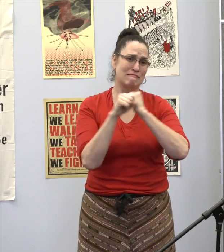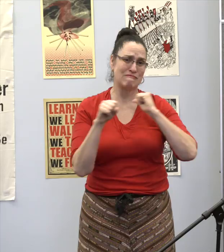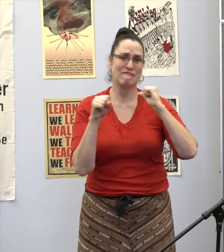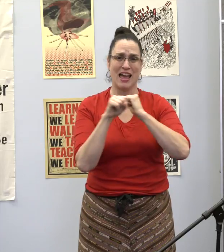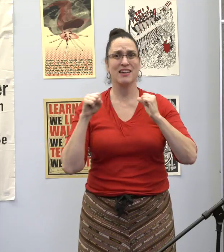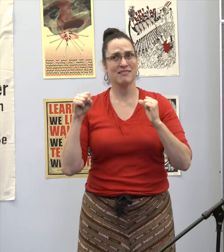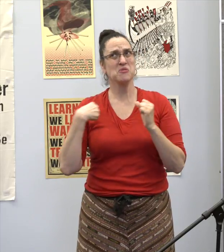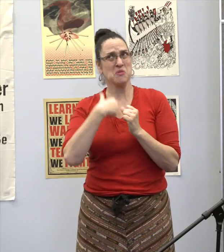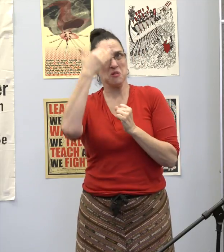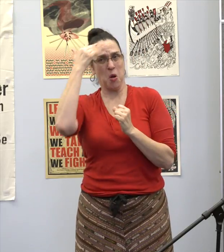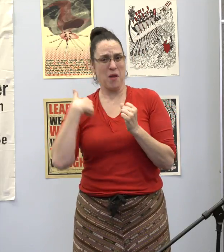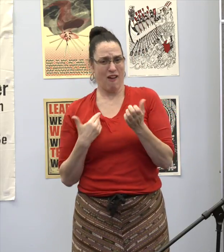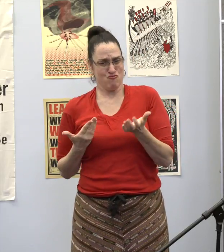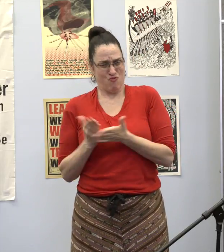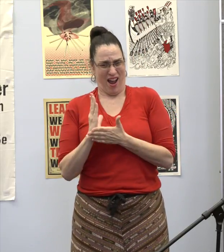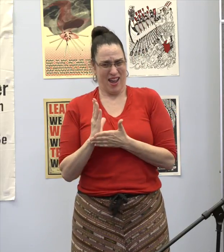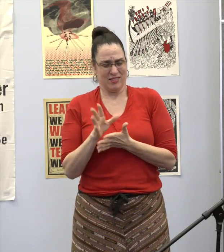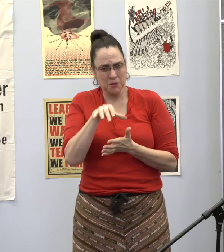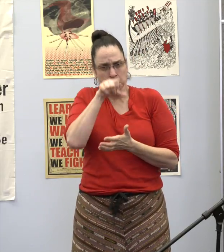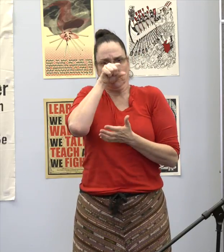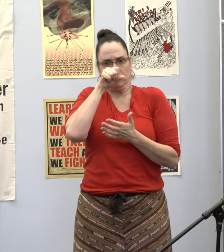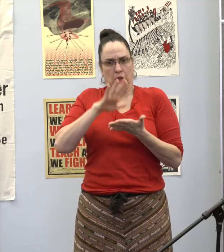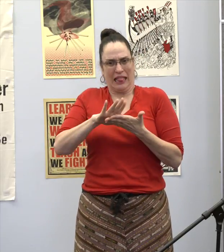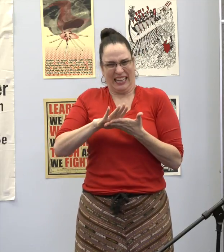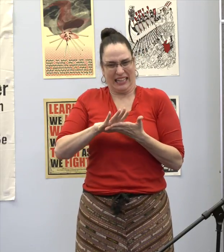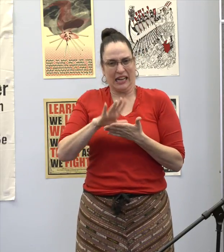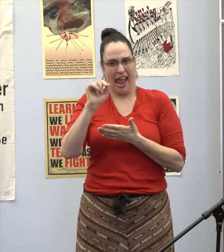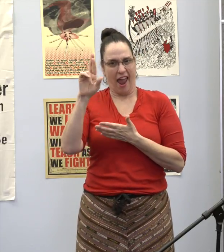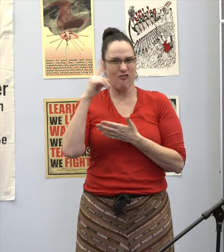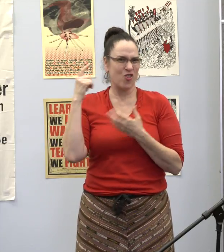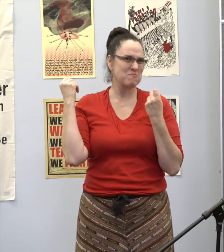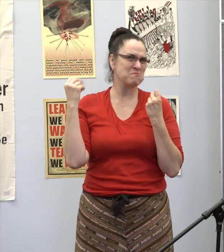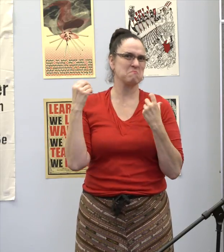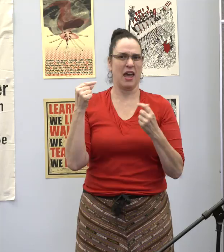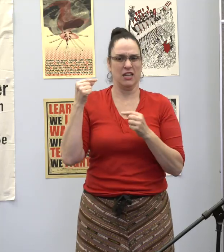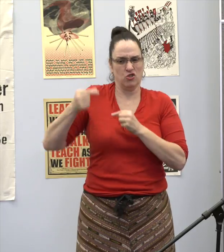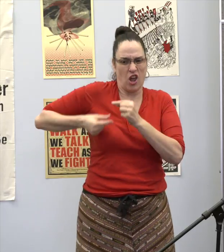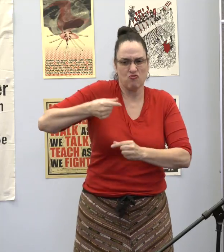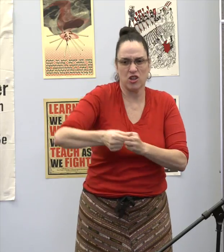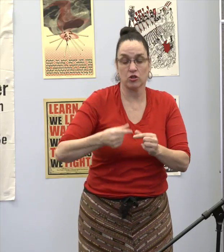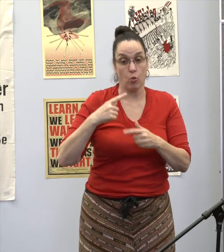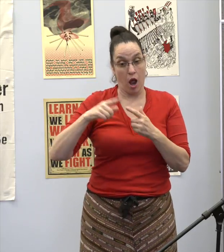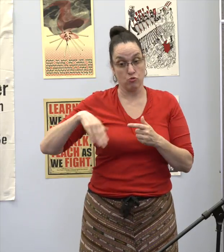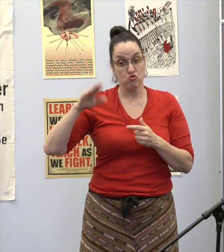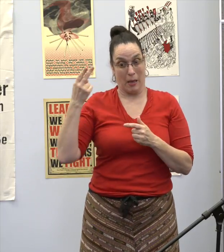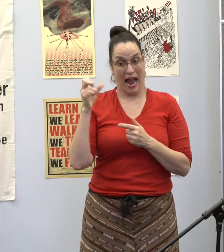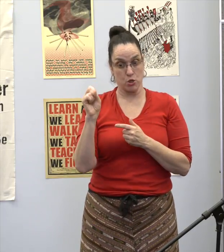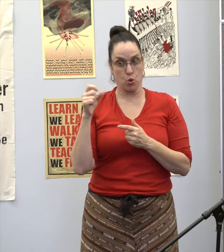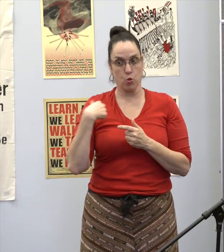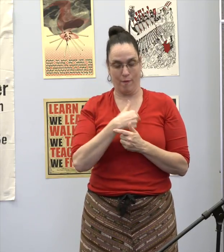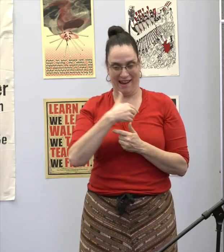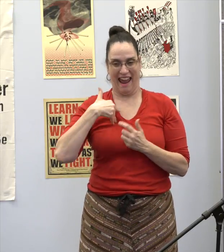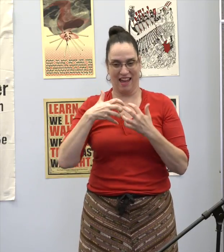clean air for generations. So when I was in high school, there was a plan to build the nation's largest trash